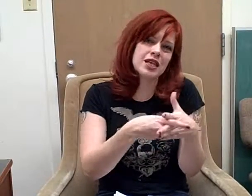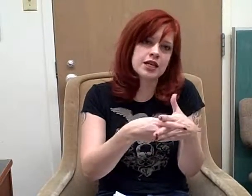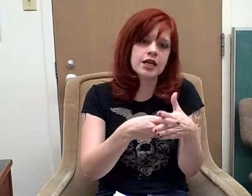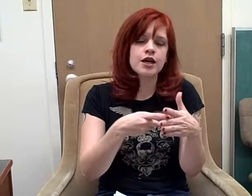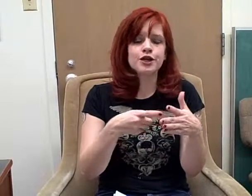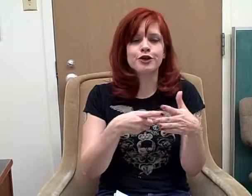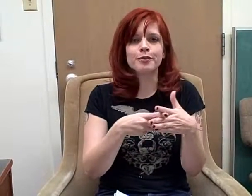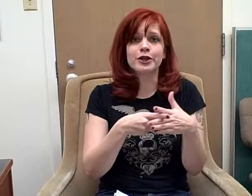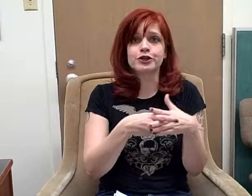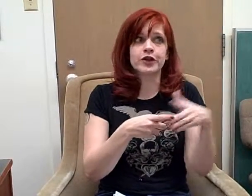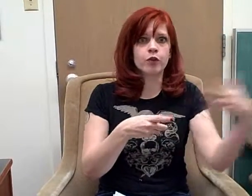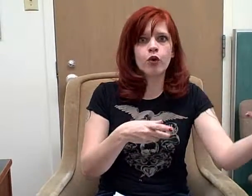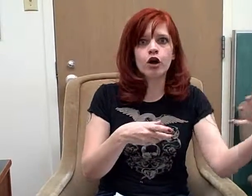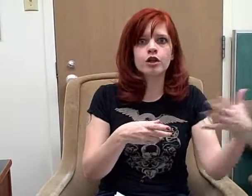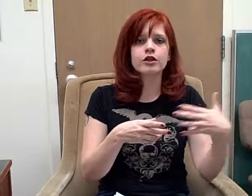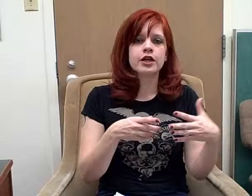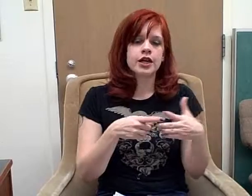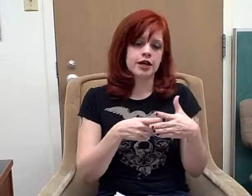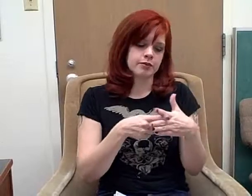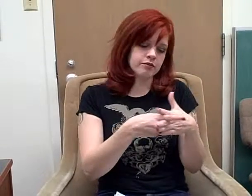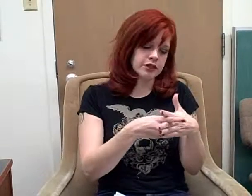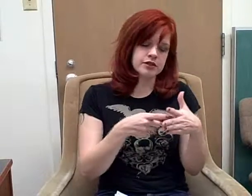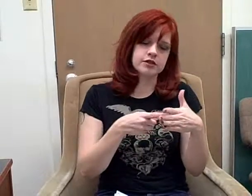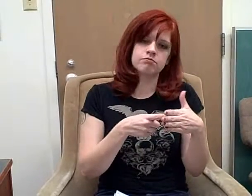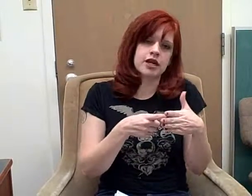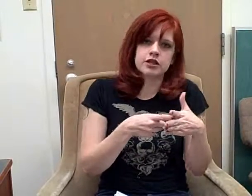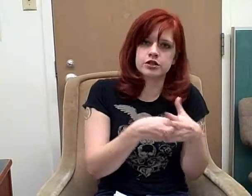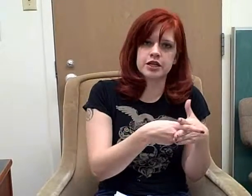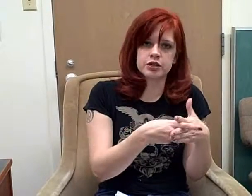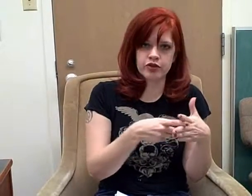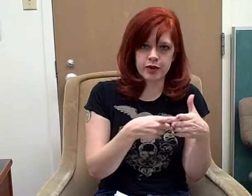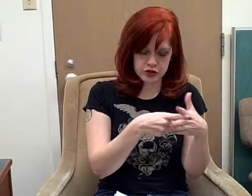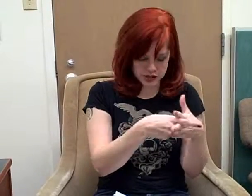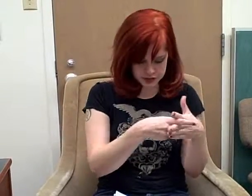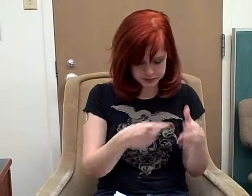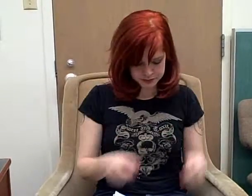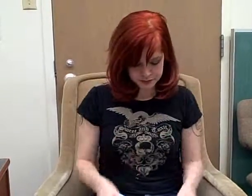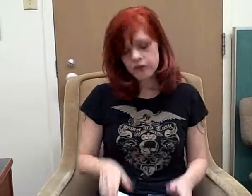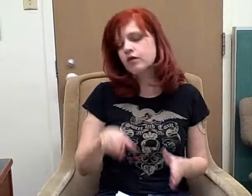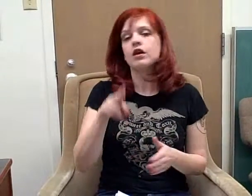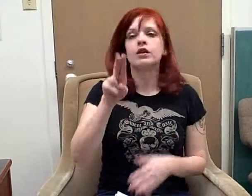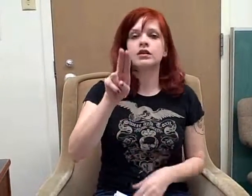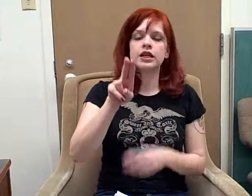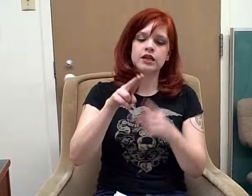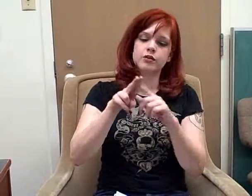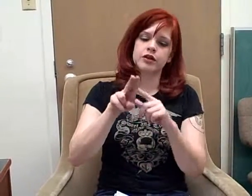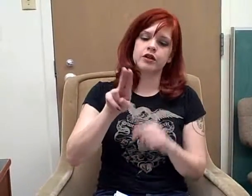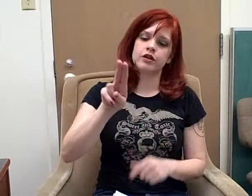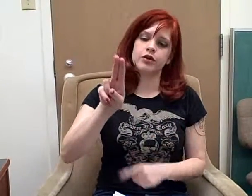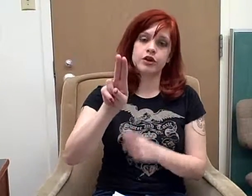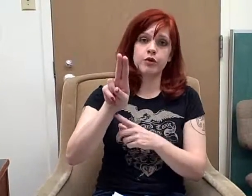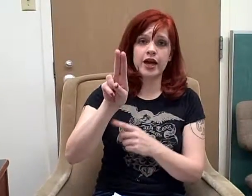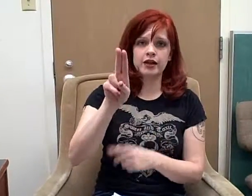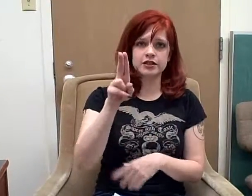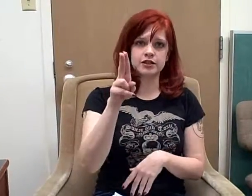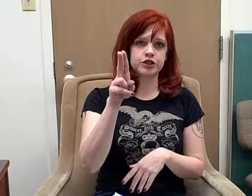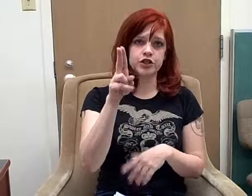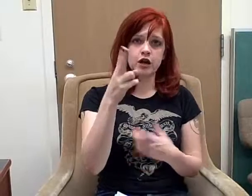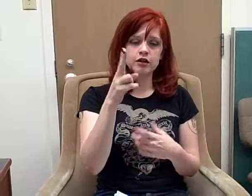skin. You could penetrate the wall. This is any sort of penetration. Lick with a U hand. This is your tongue,